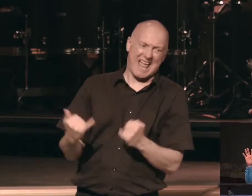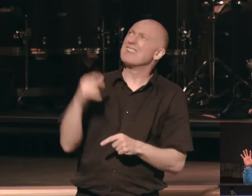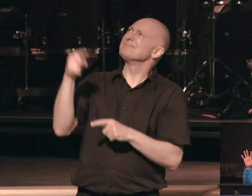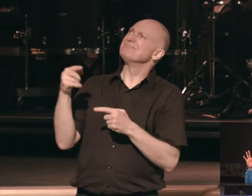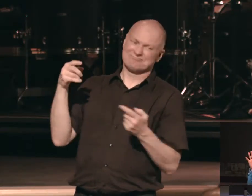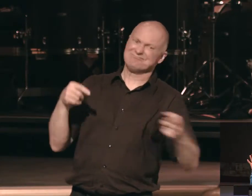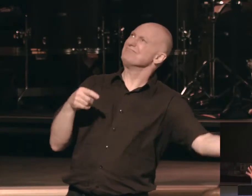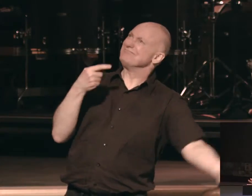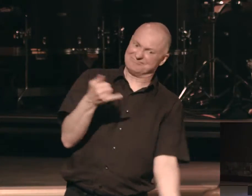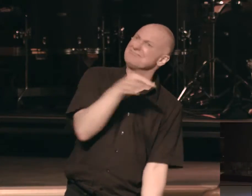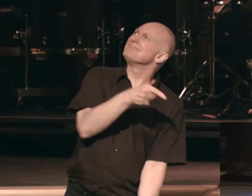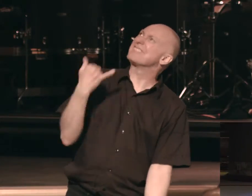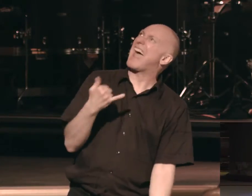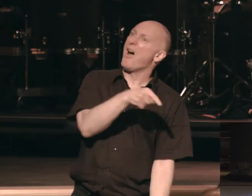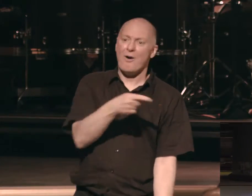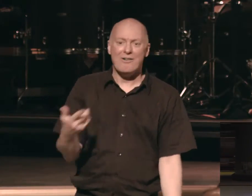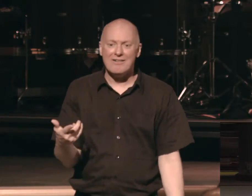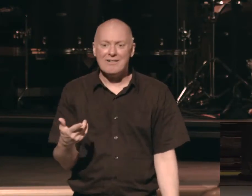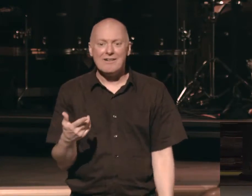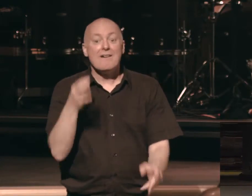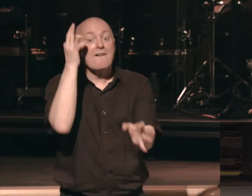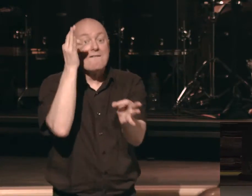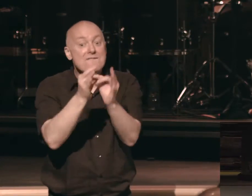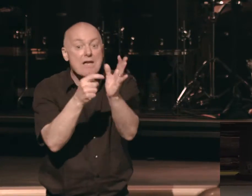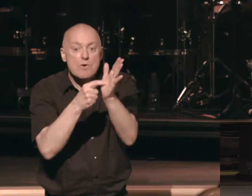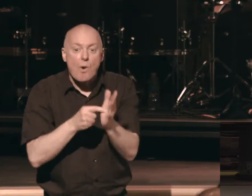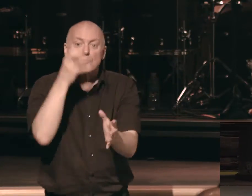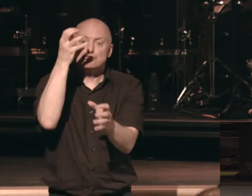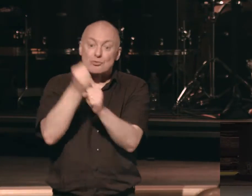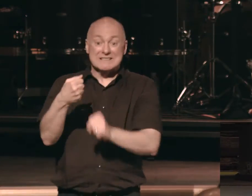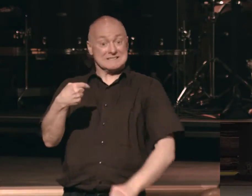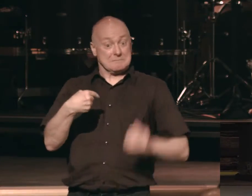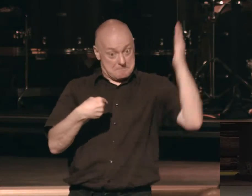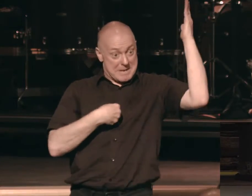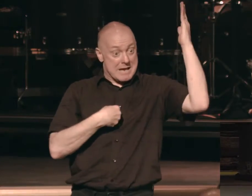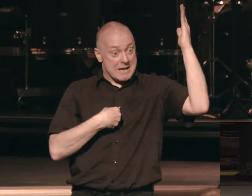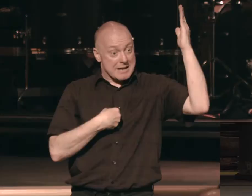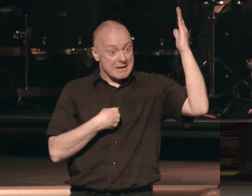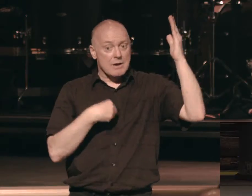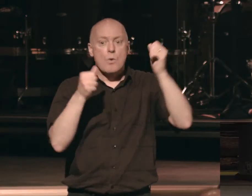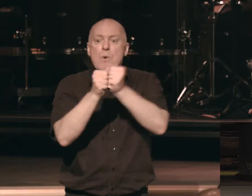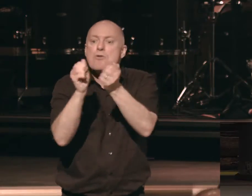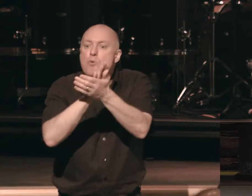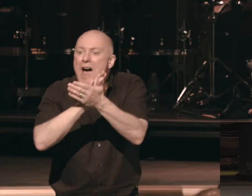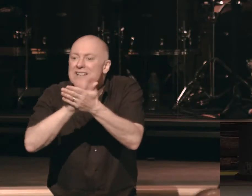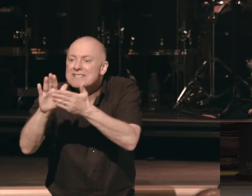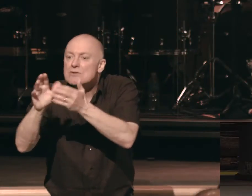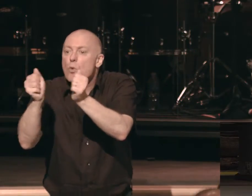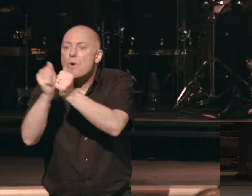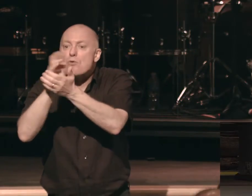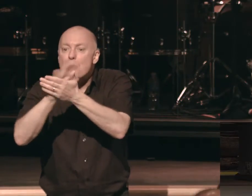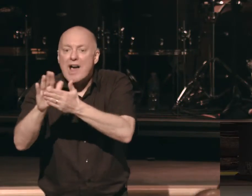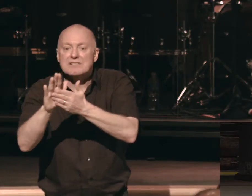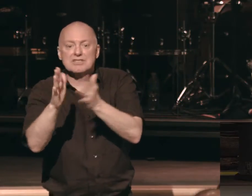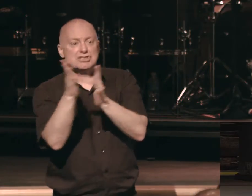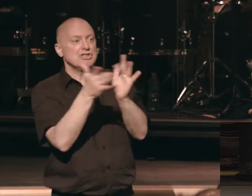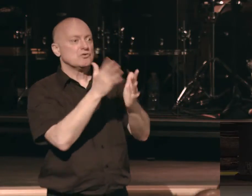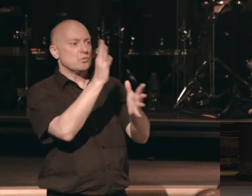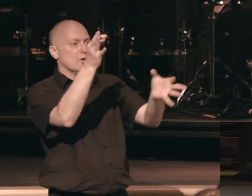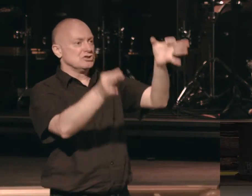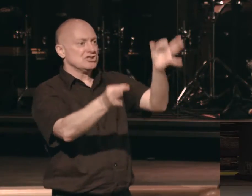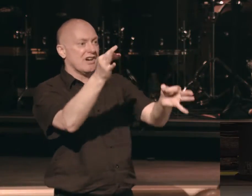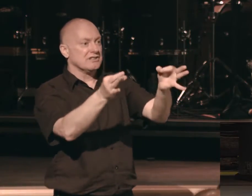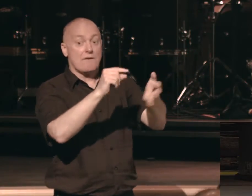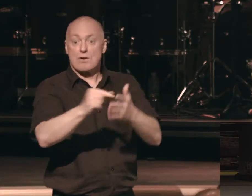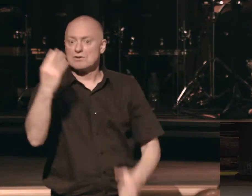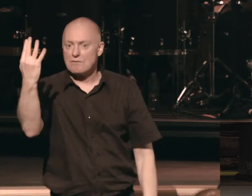like, but faith requires you trust in me. And with righteousness he shall judge. And verse 4